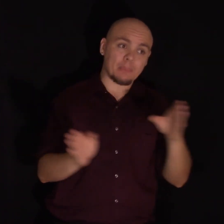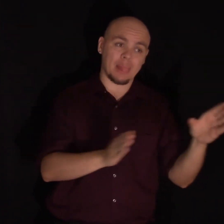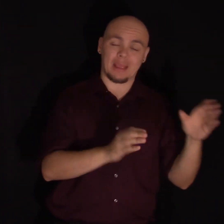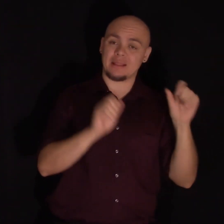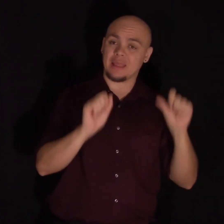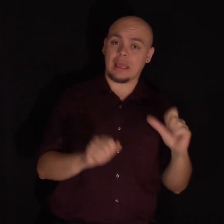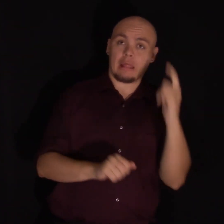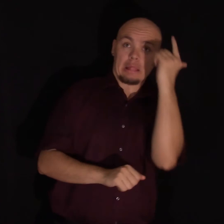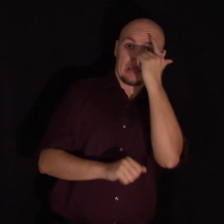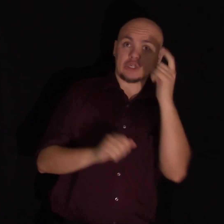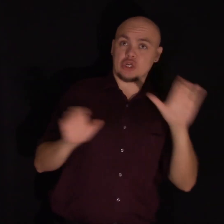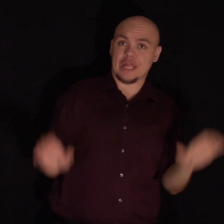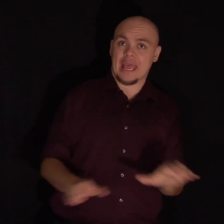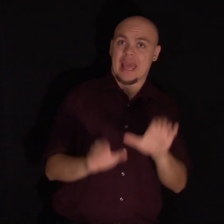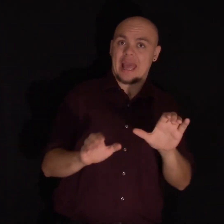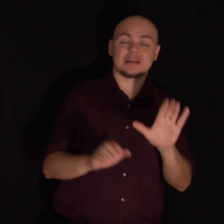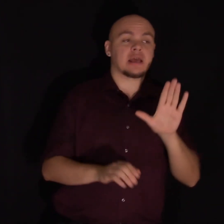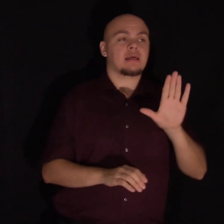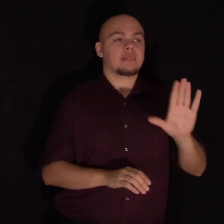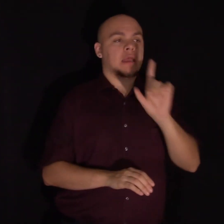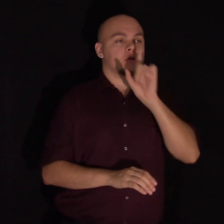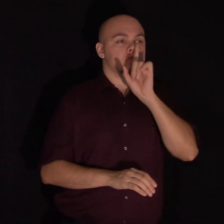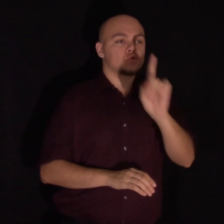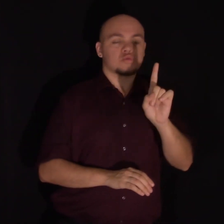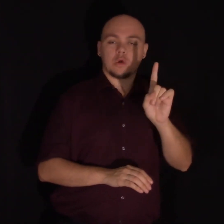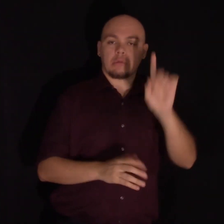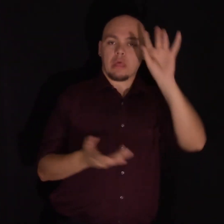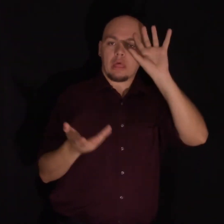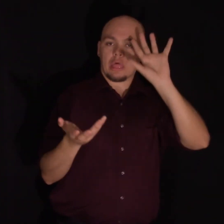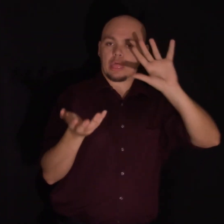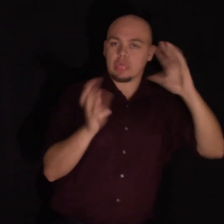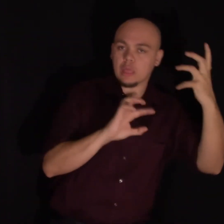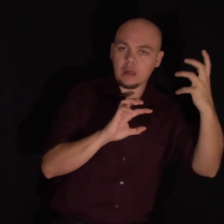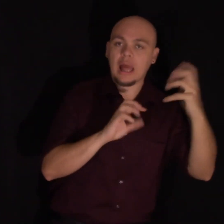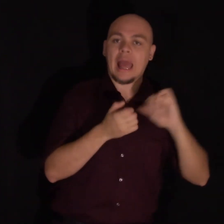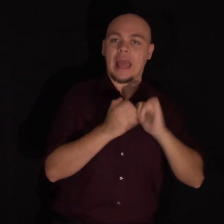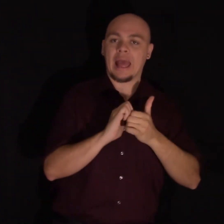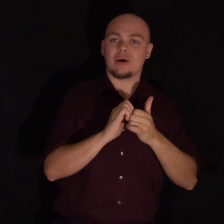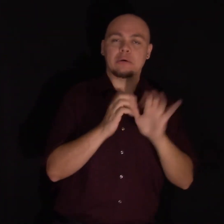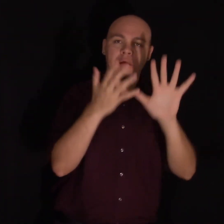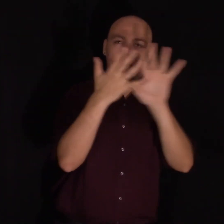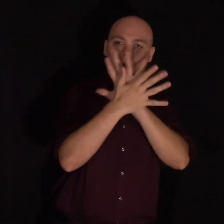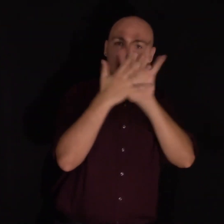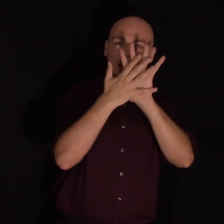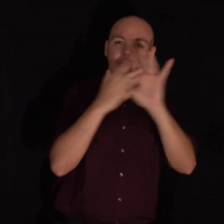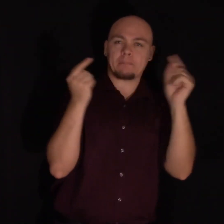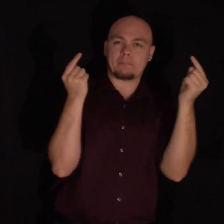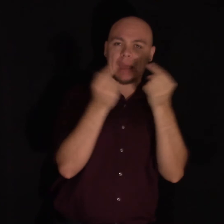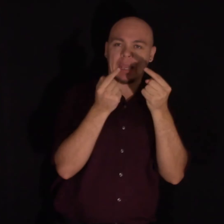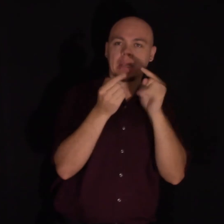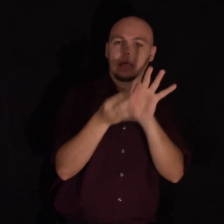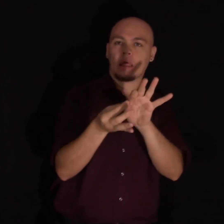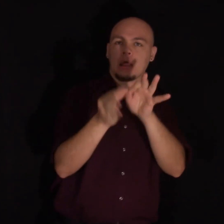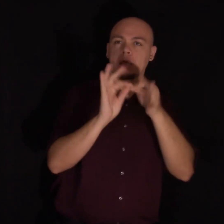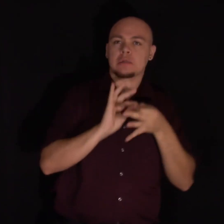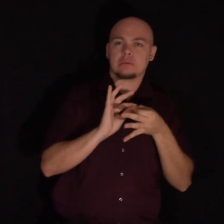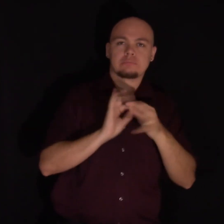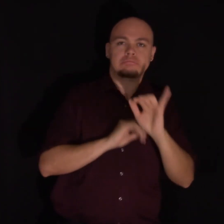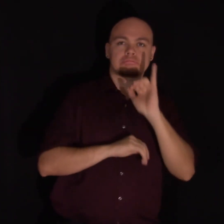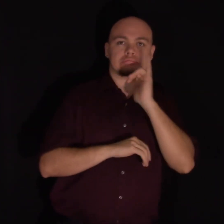logic, their sense of truth is distorted by a filter of pain through which they interpret their